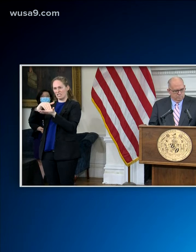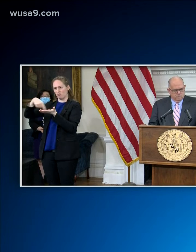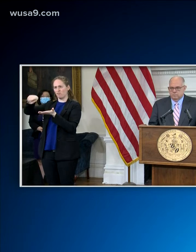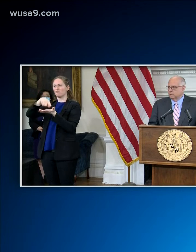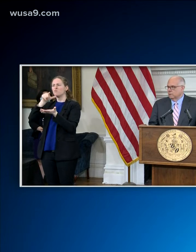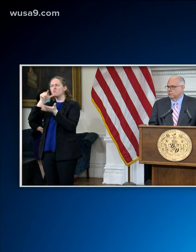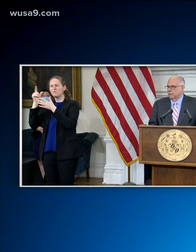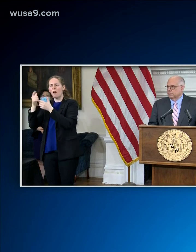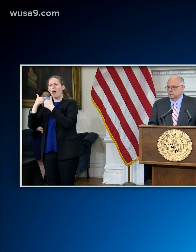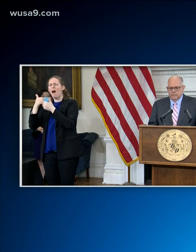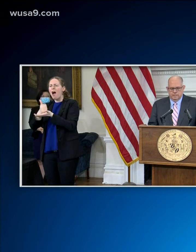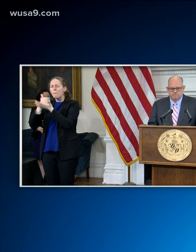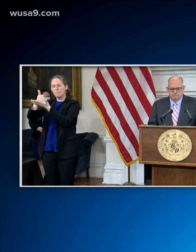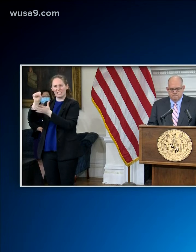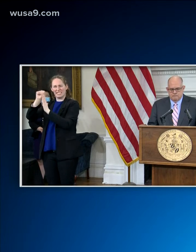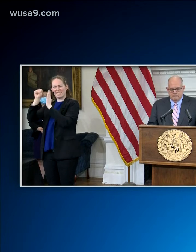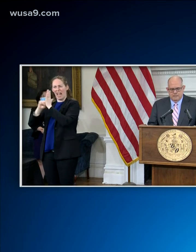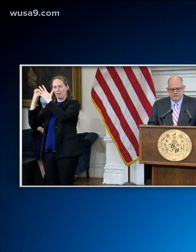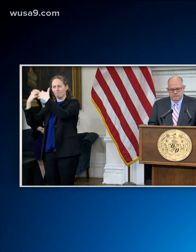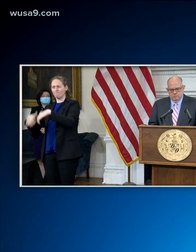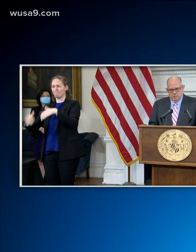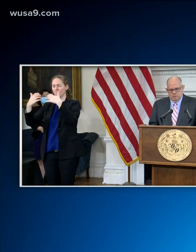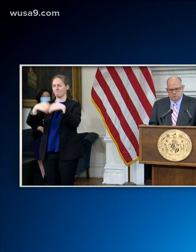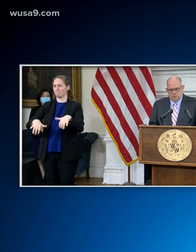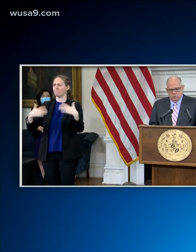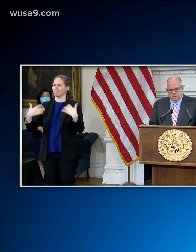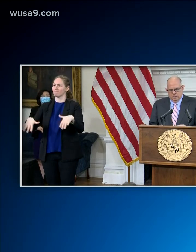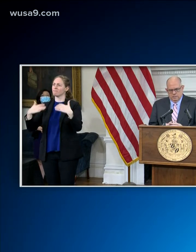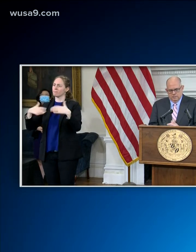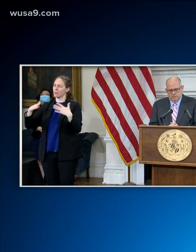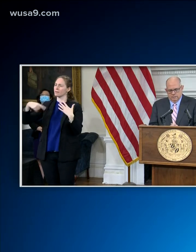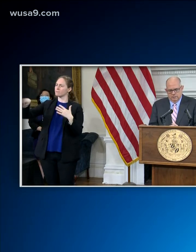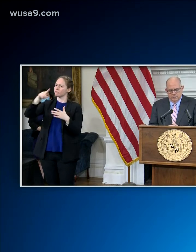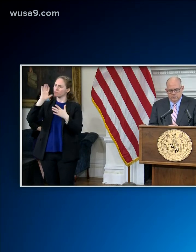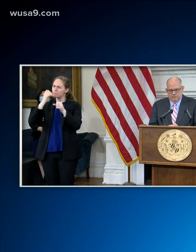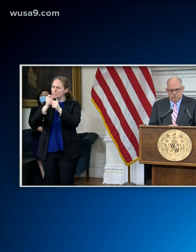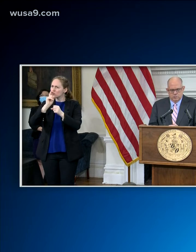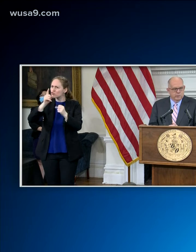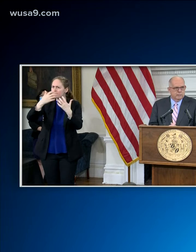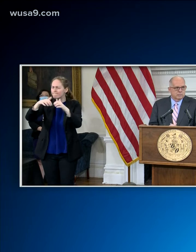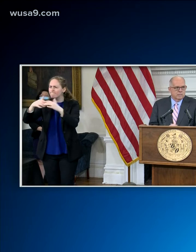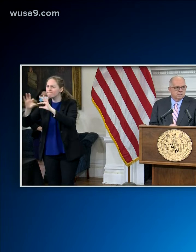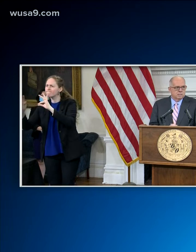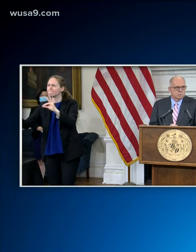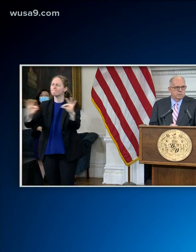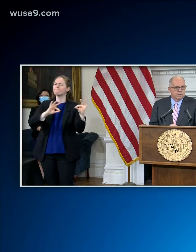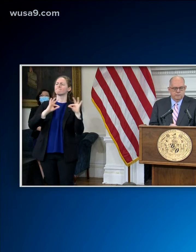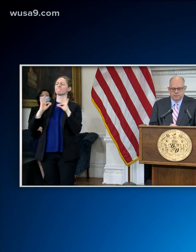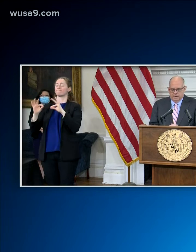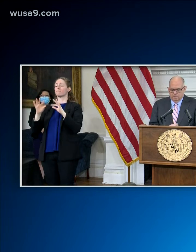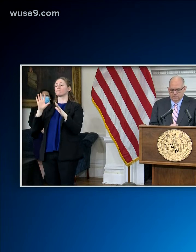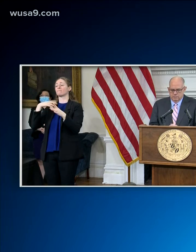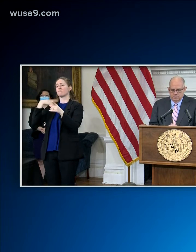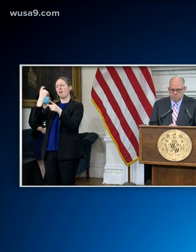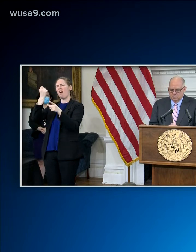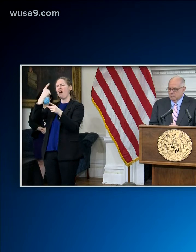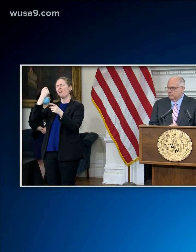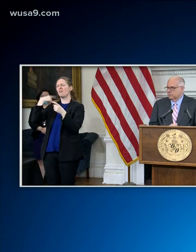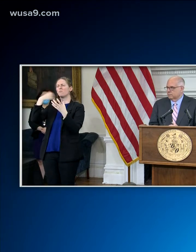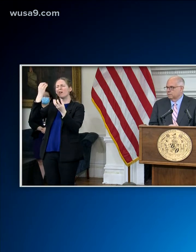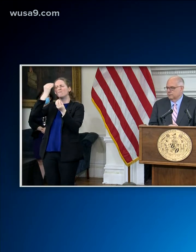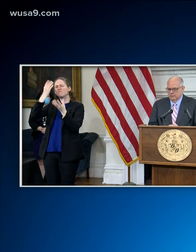month of April, all throughout the state. We also continue to have ongoing discussions with other counties